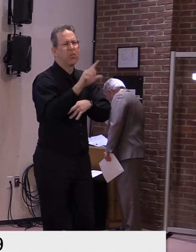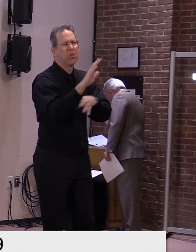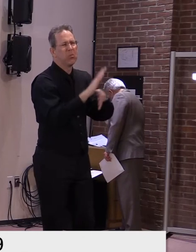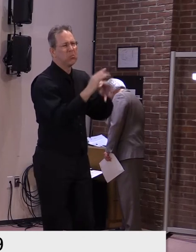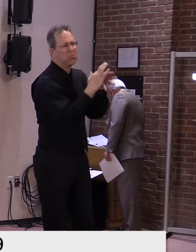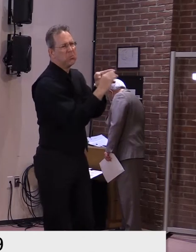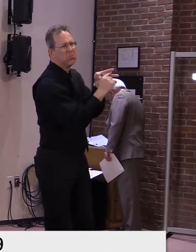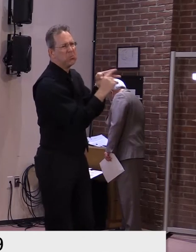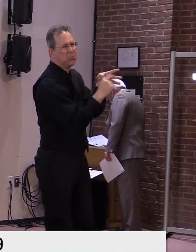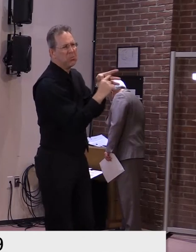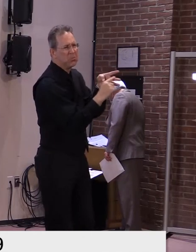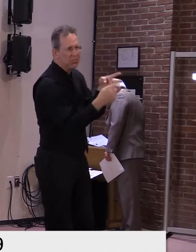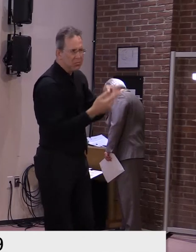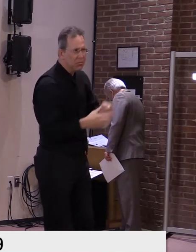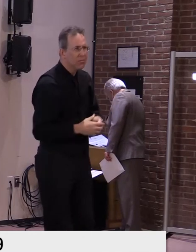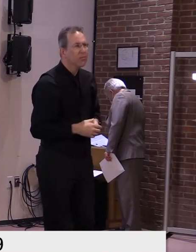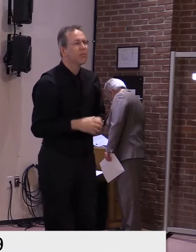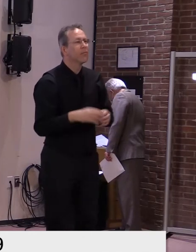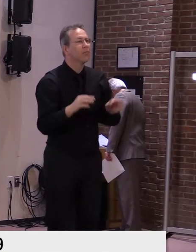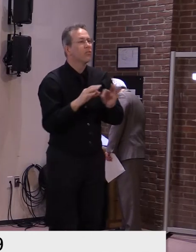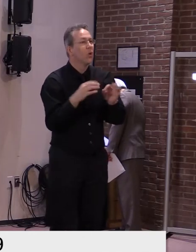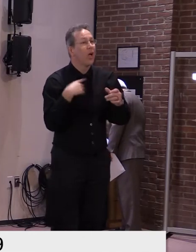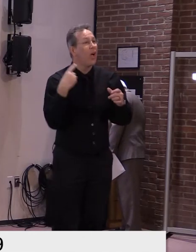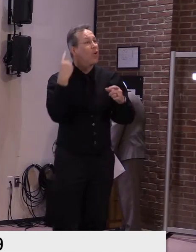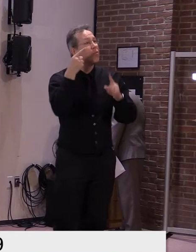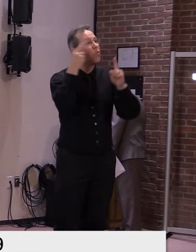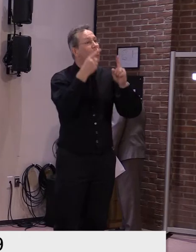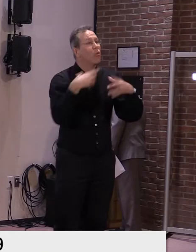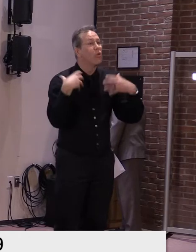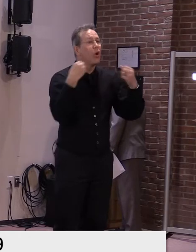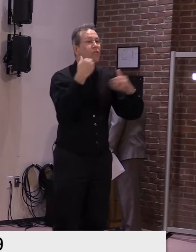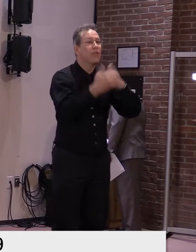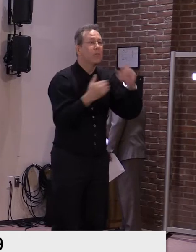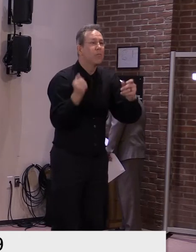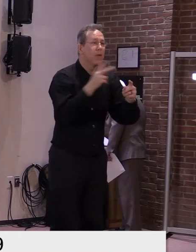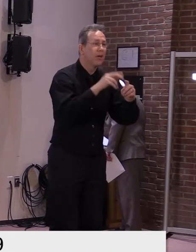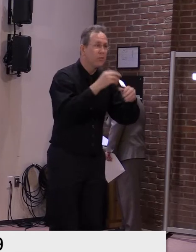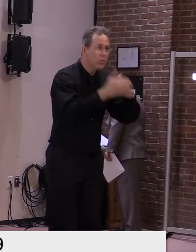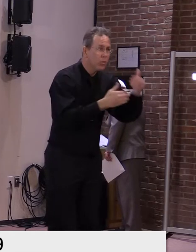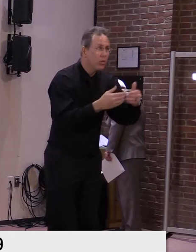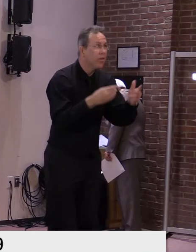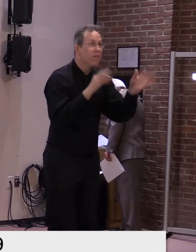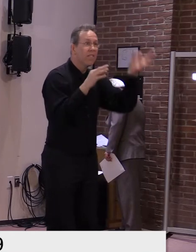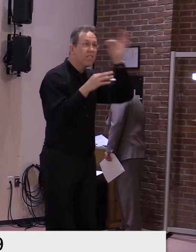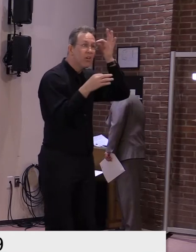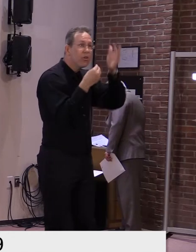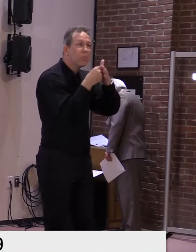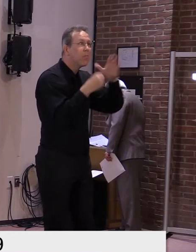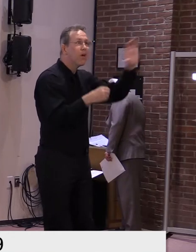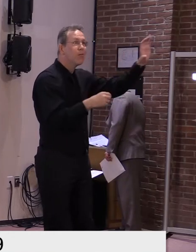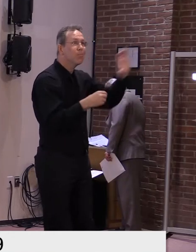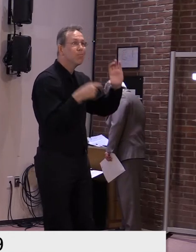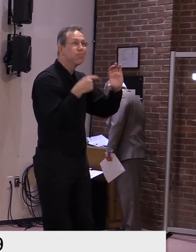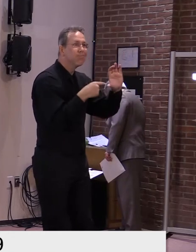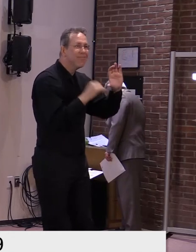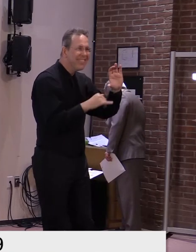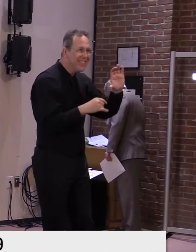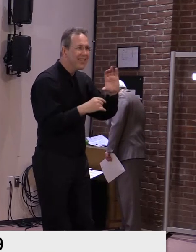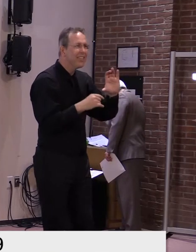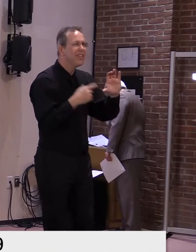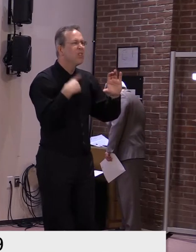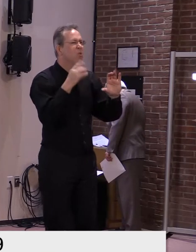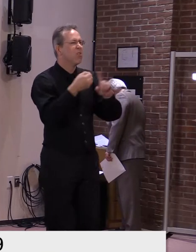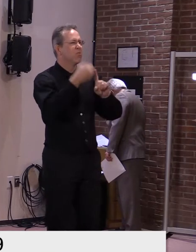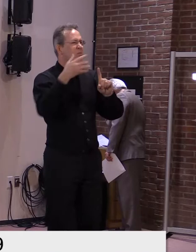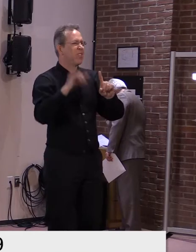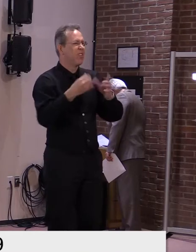We now also have a better sense of the federal dollars that will be available to support this work, so I thought I'd provide some detail on the funding.